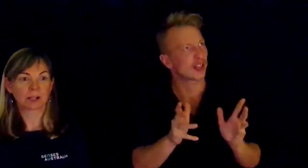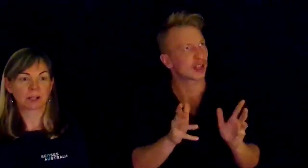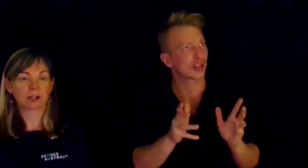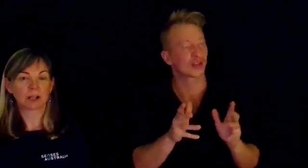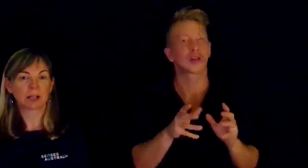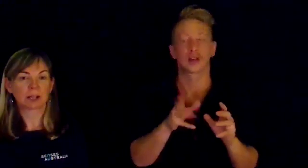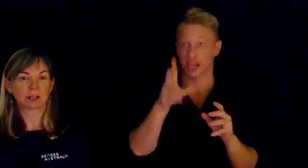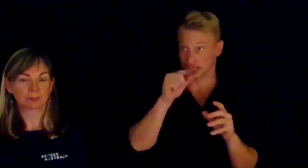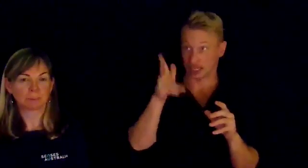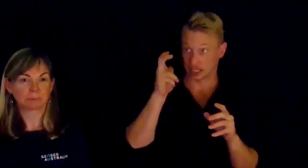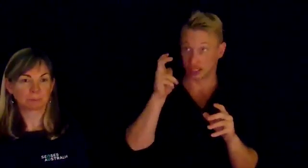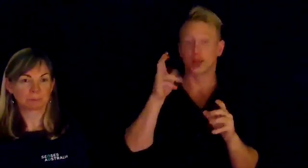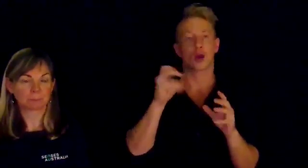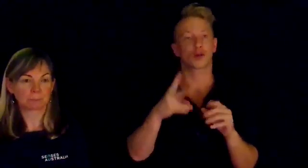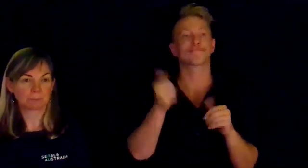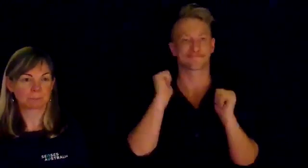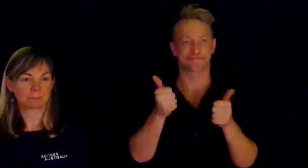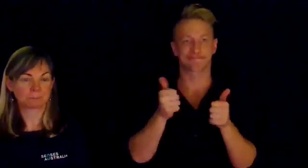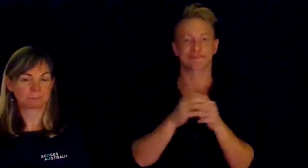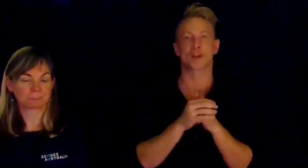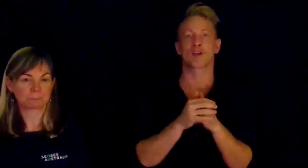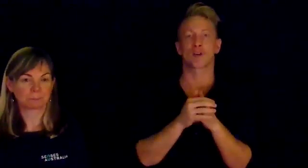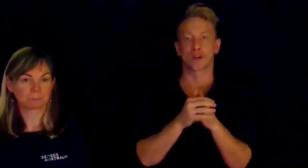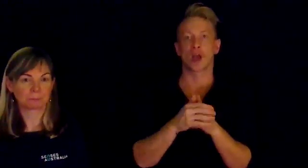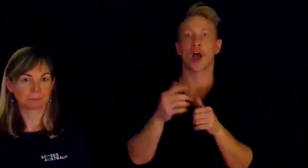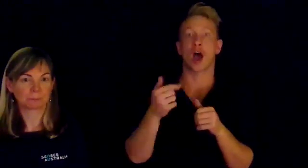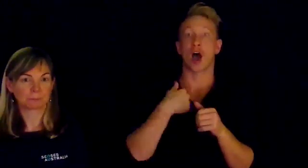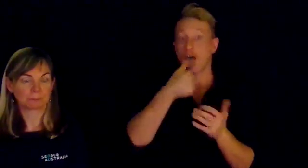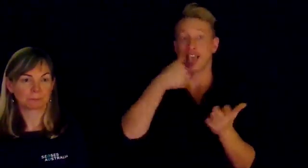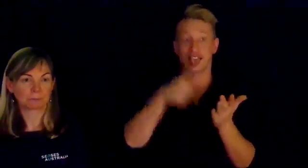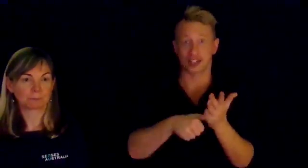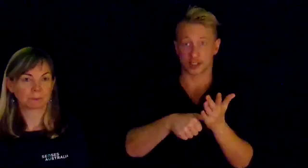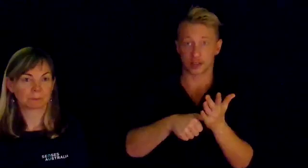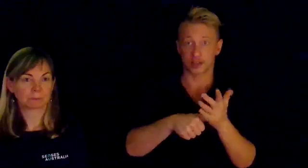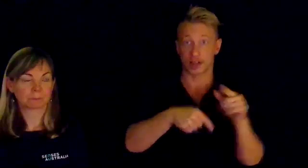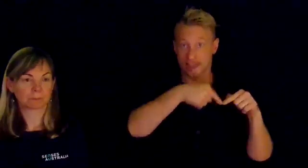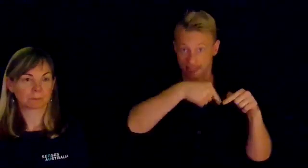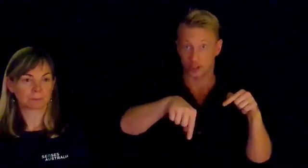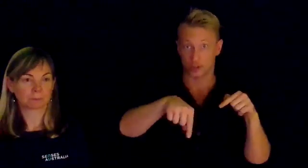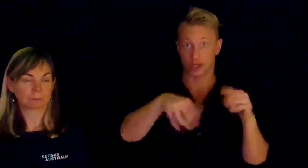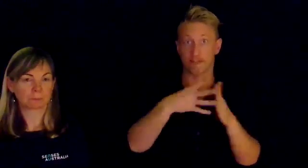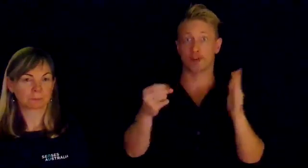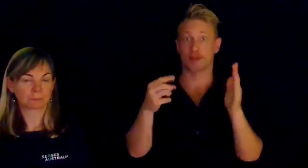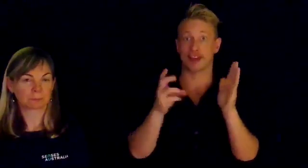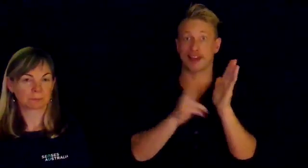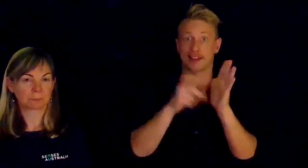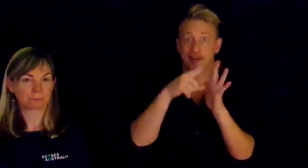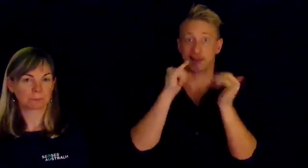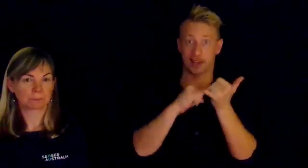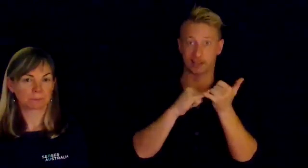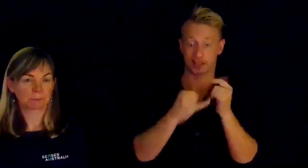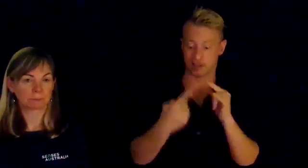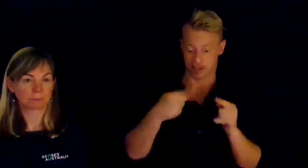can hear me? Okay. I just got a letter this week from the NDIS, and it tells